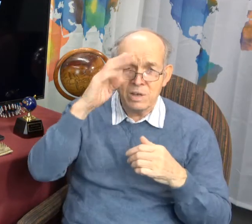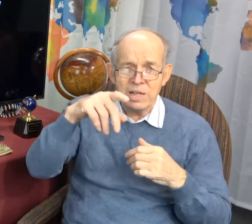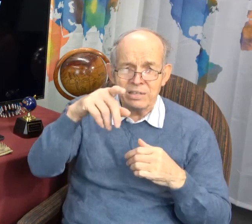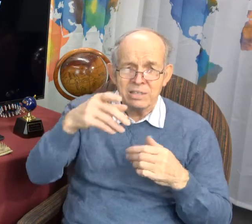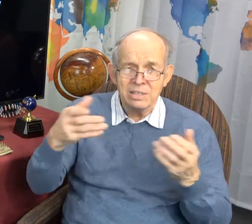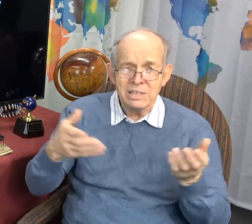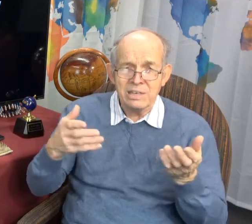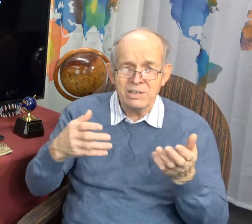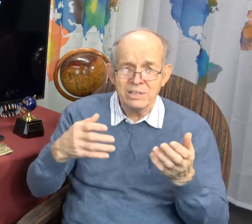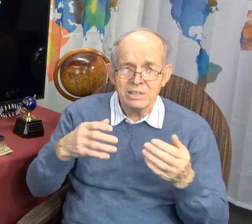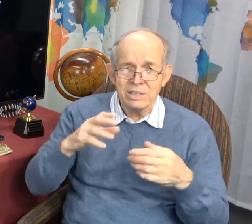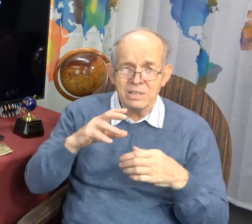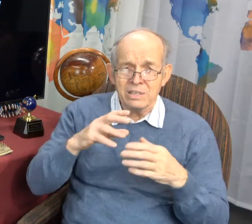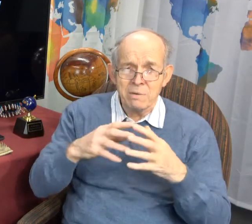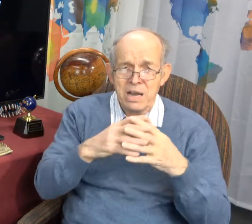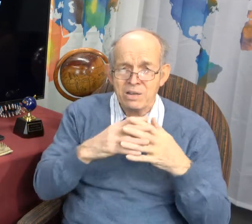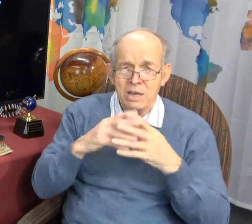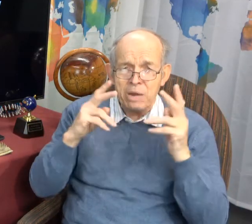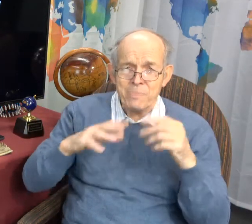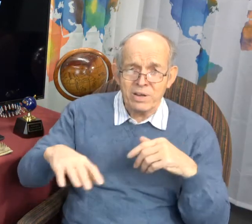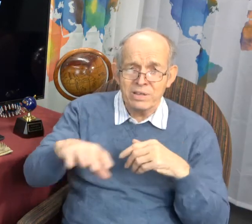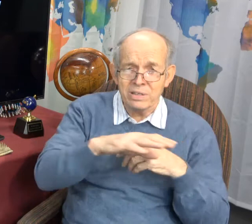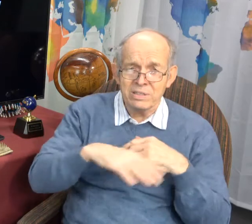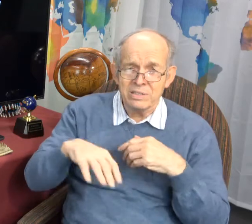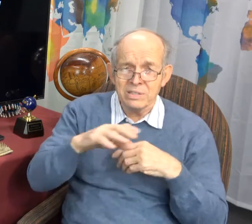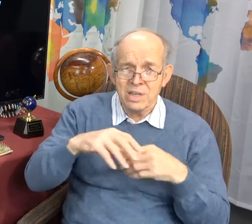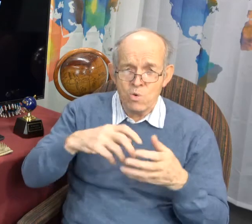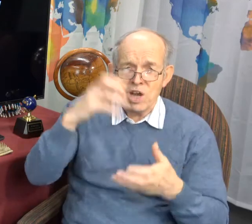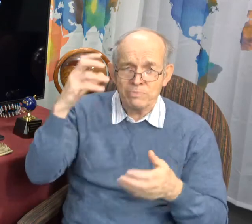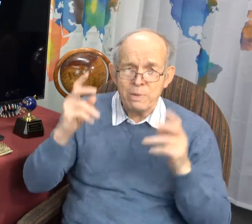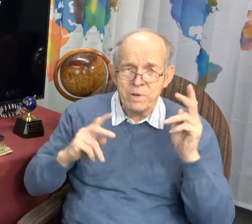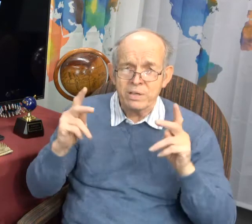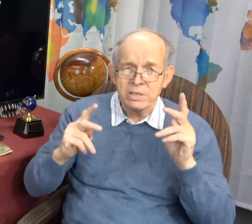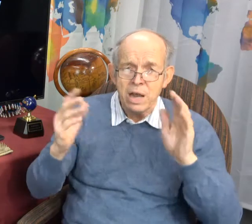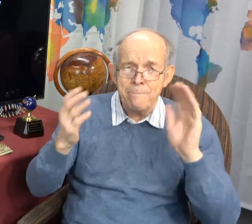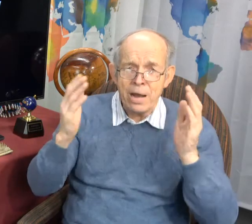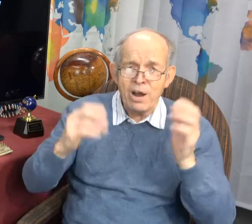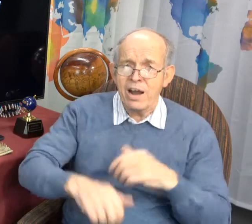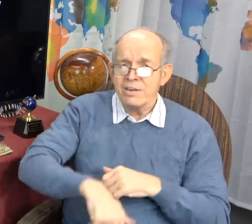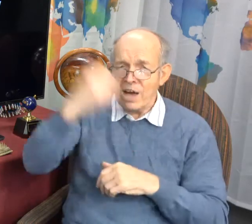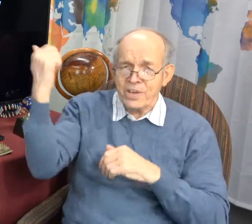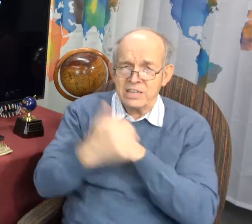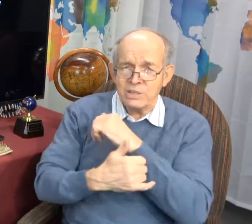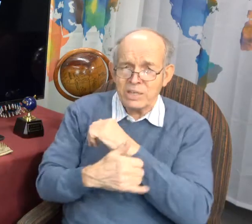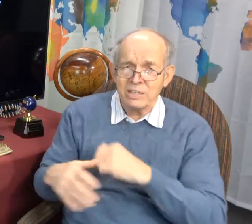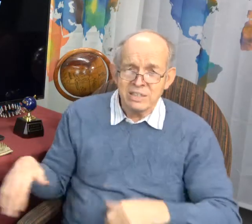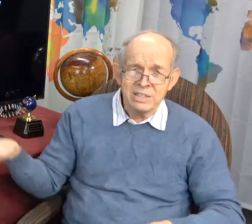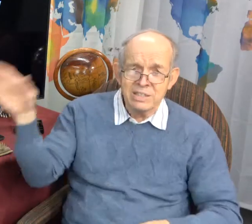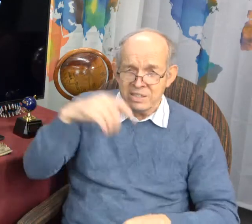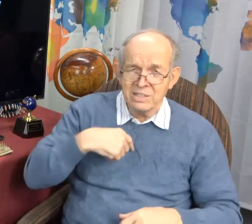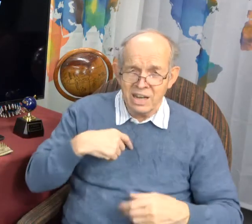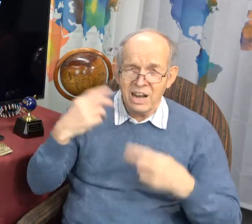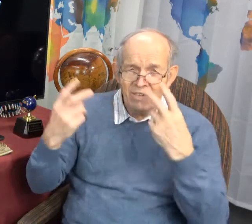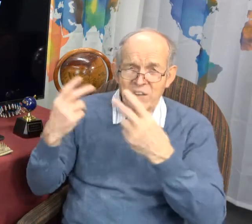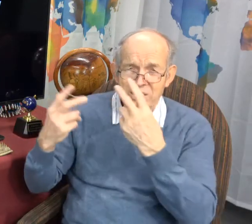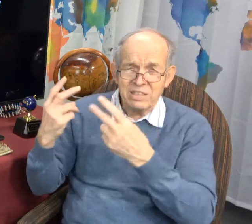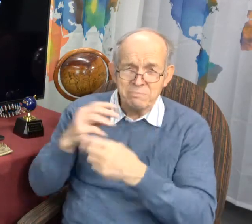that? American people, rich people, a pair of leather country, a fishy